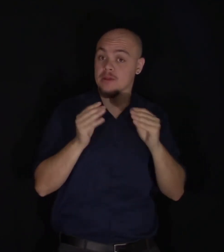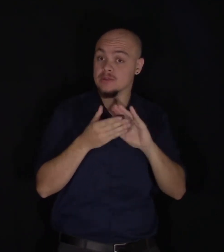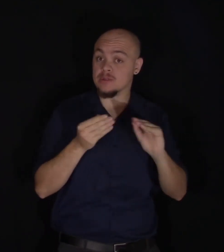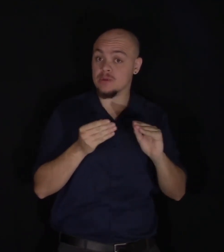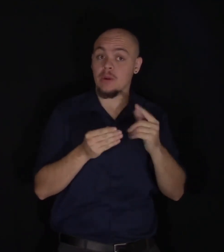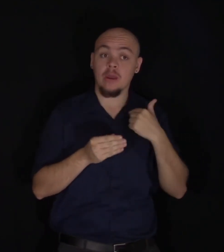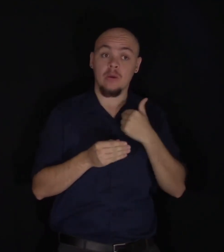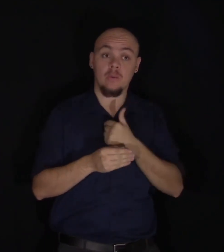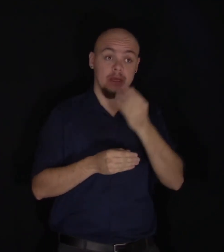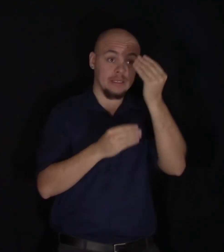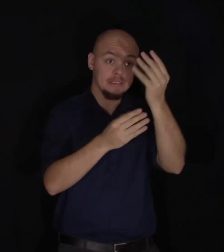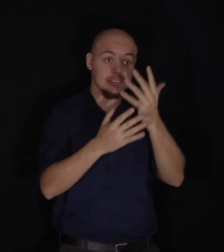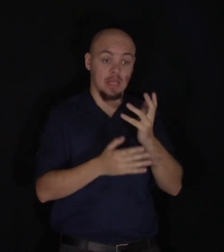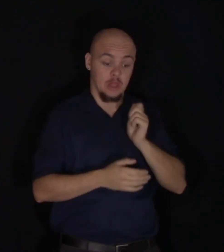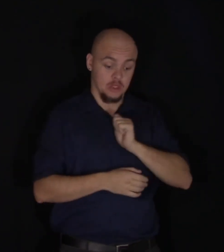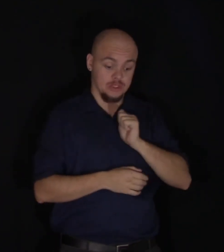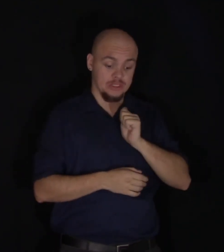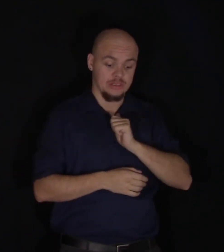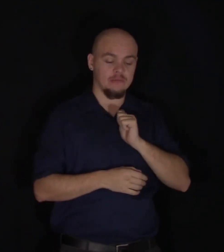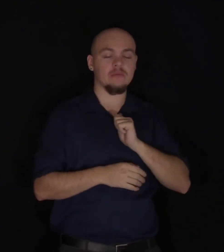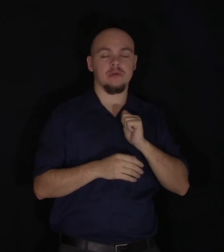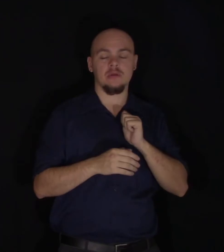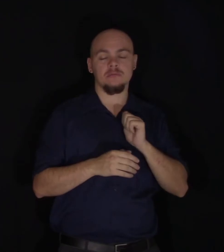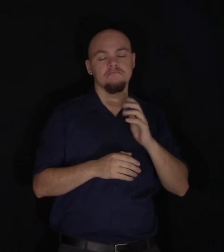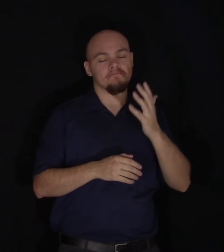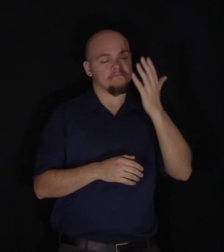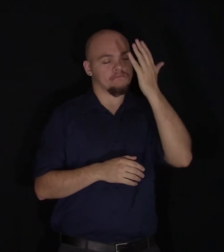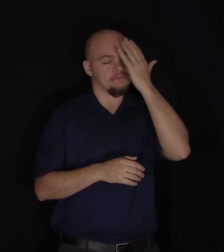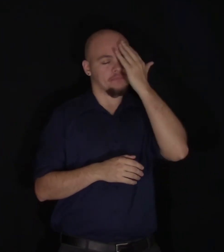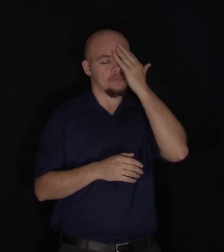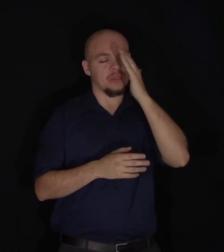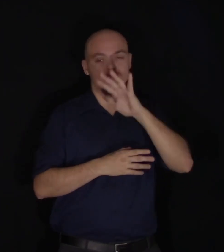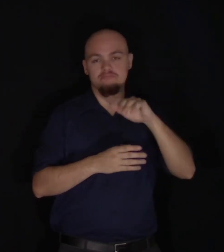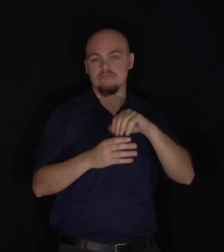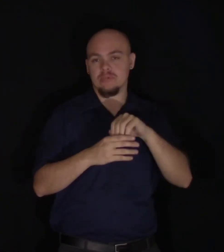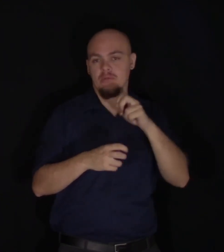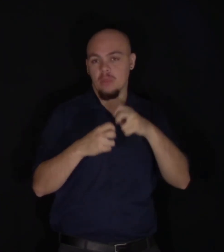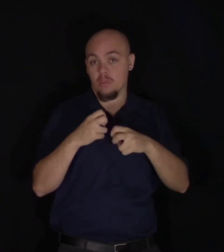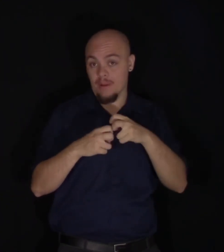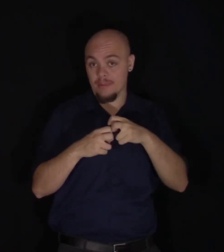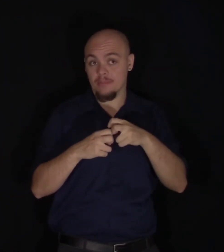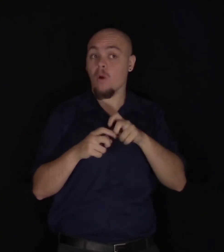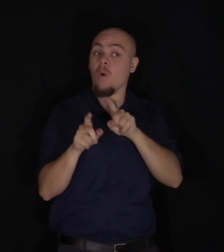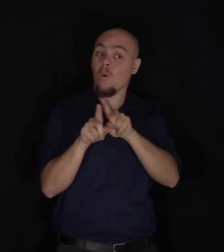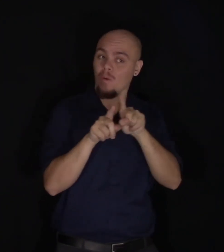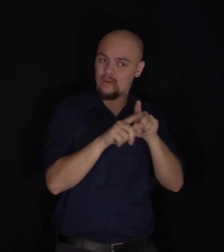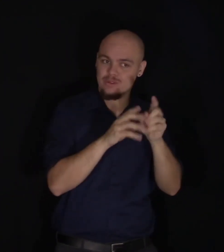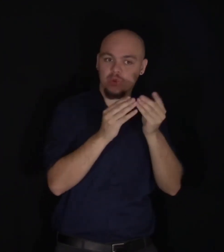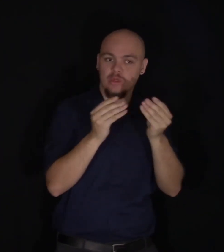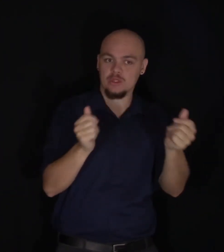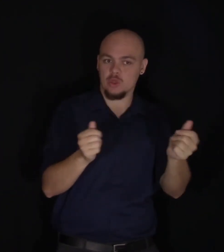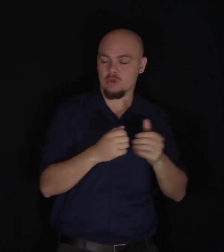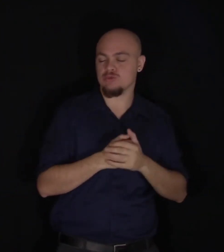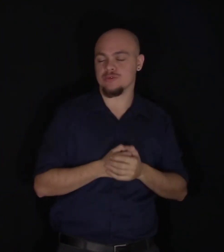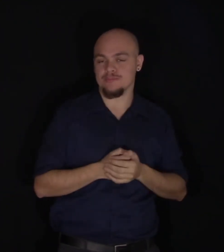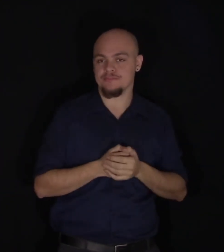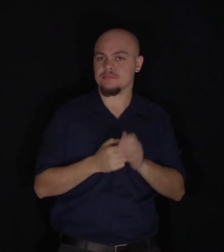ourselves and admitting to being part of the problem and the solution. So how do we do